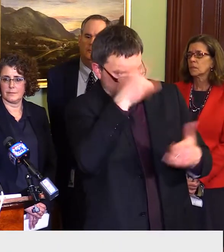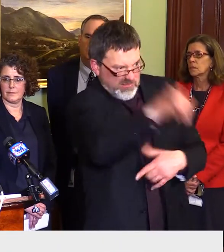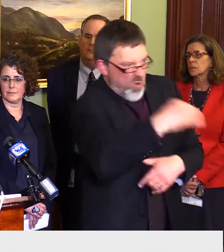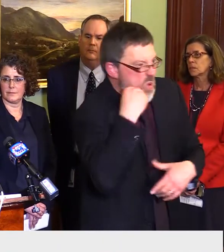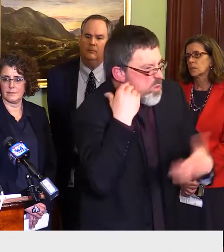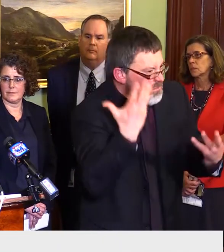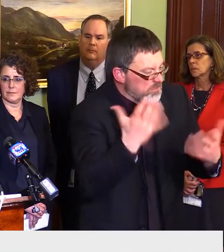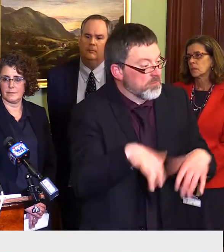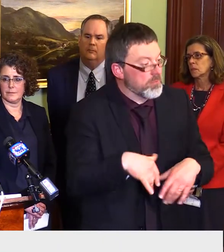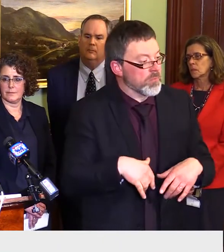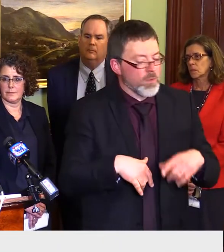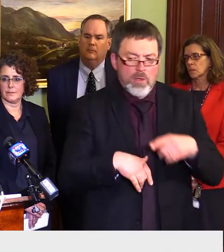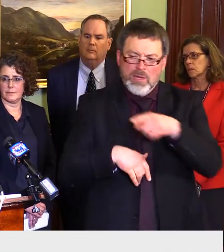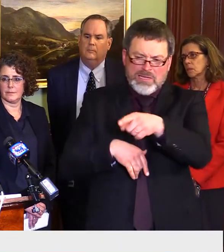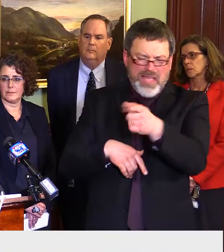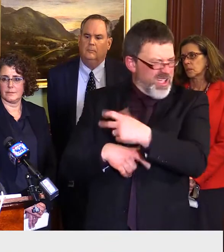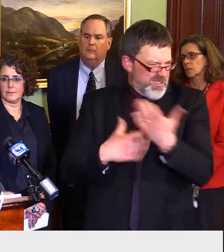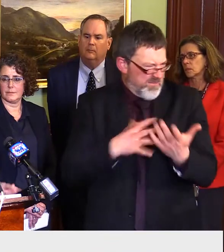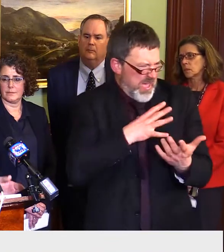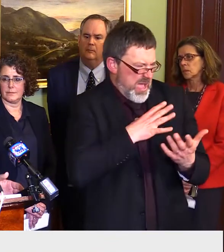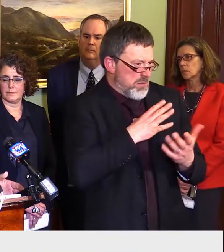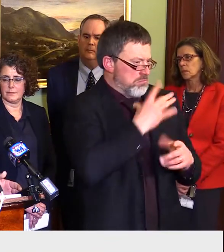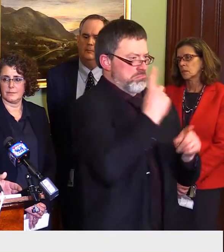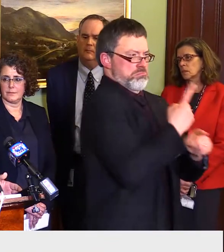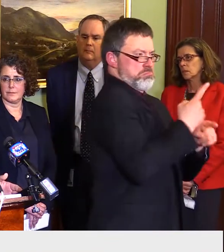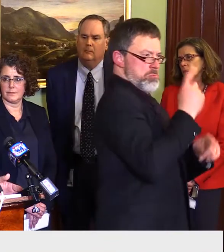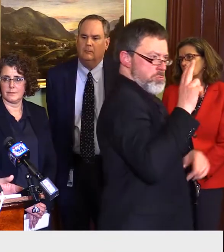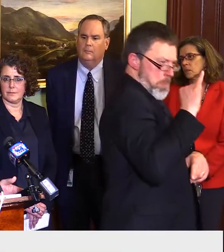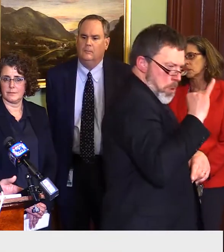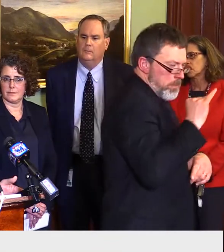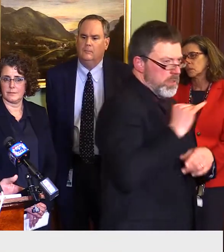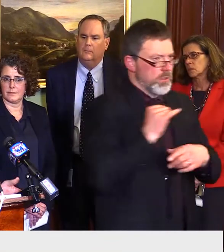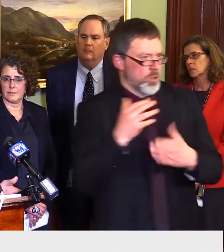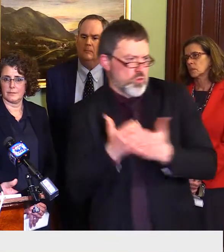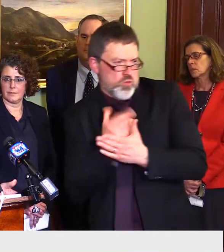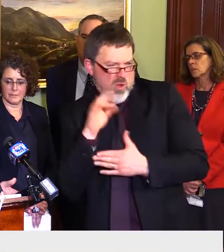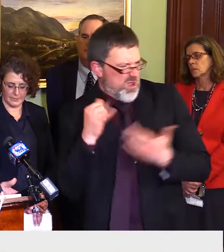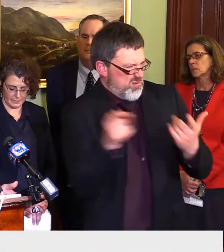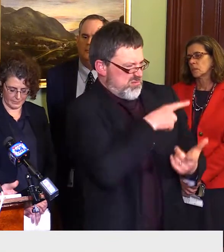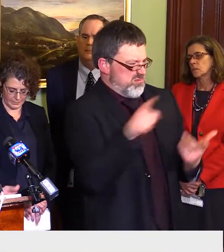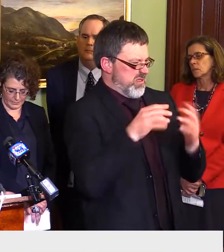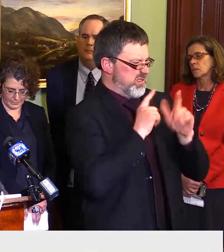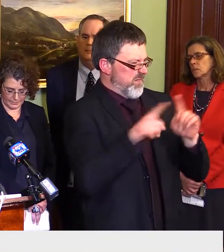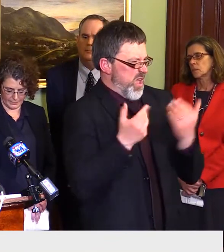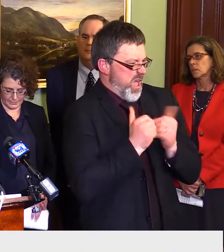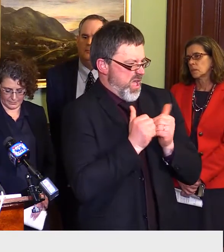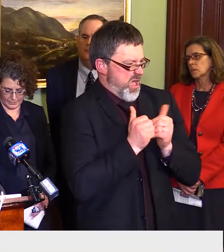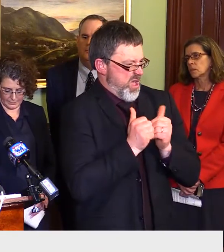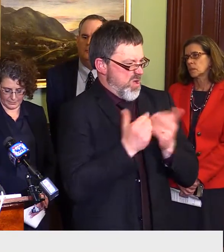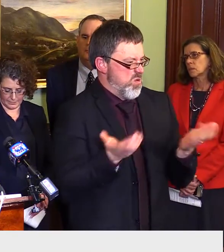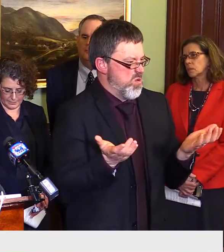for benefits. And so we will see that, we will treat that as a temporary layoff,